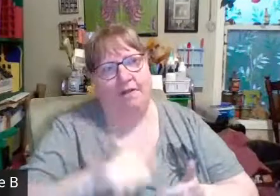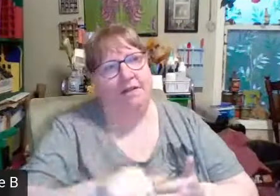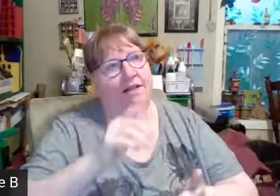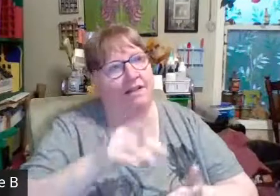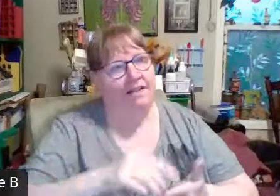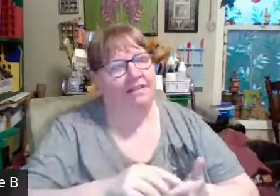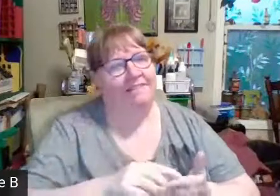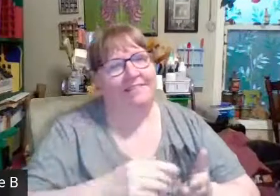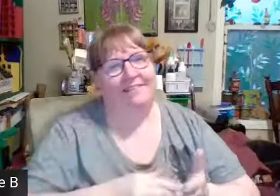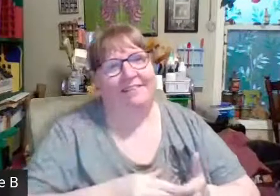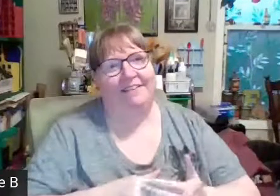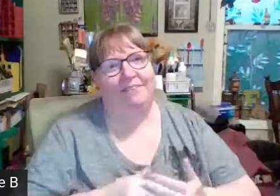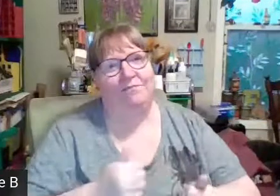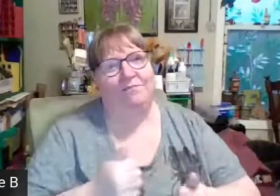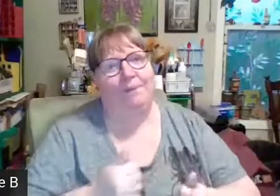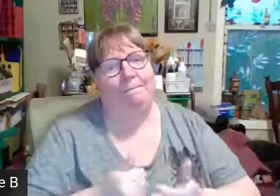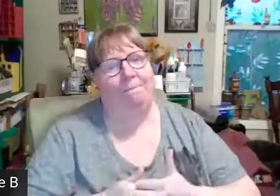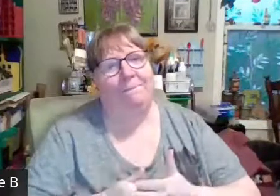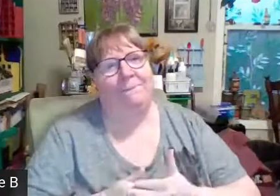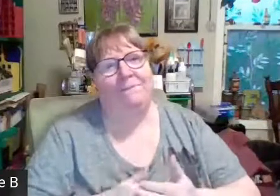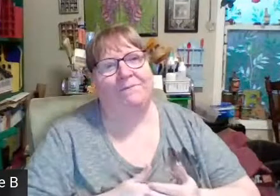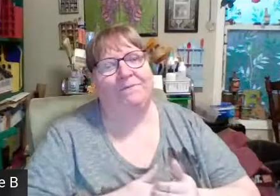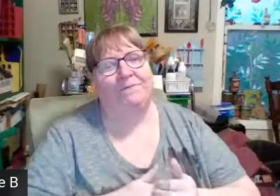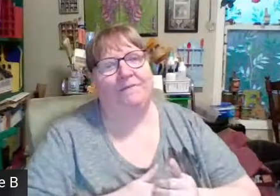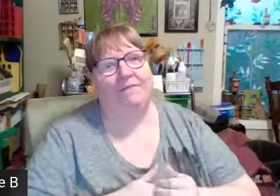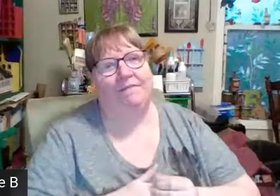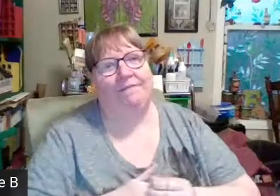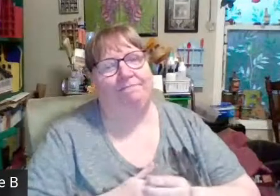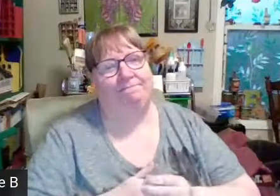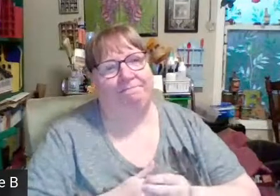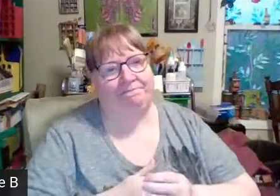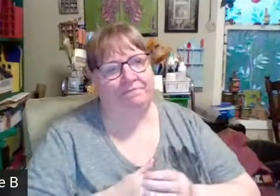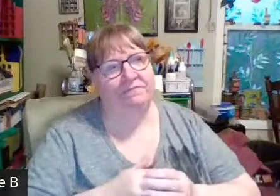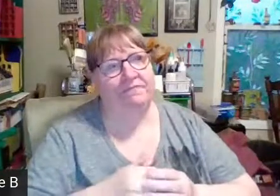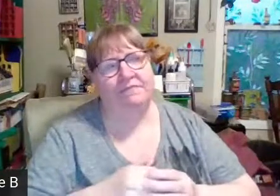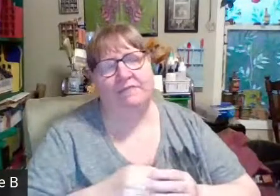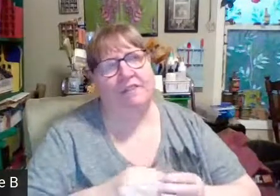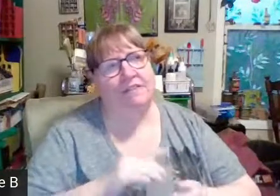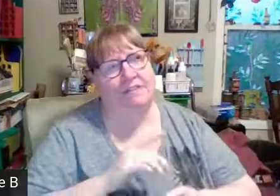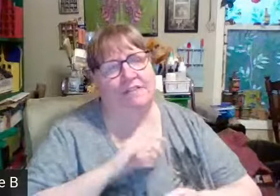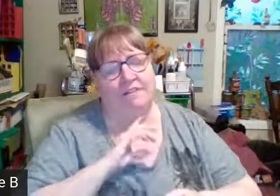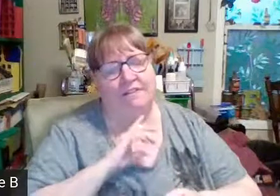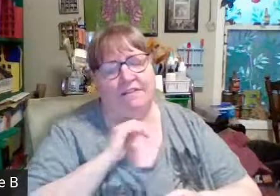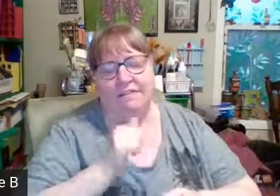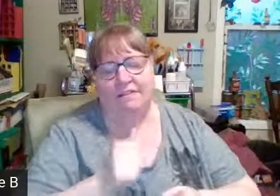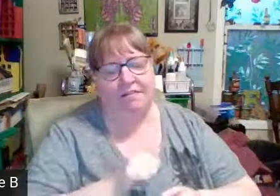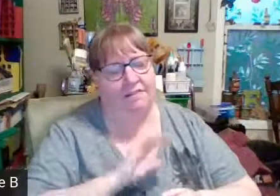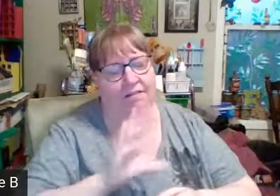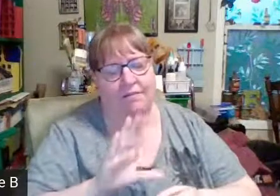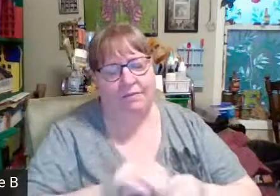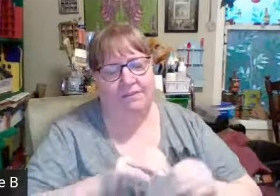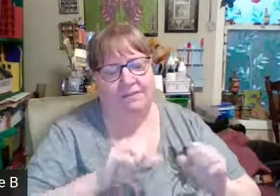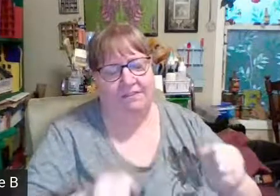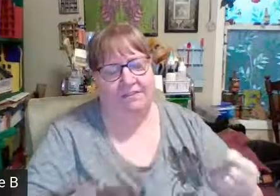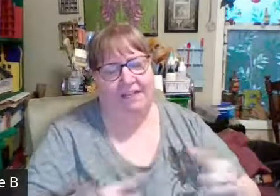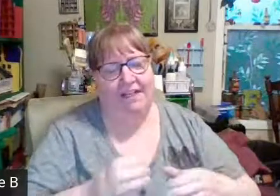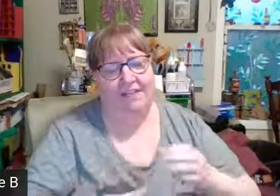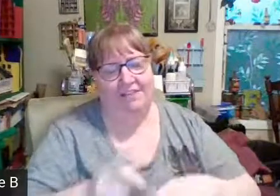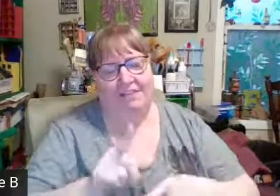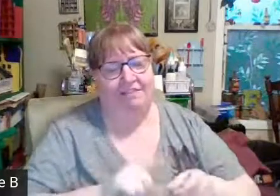I don't always get them changed right away. Know that. But, you know, somebody sent me one and said, oh yeah,